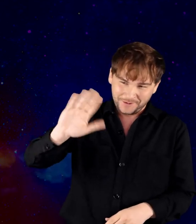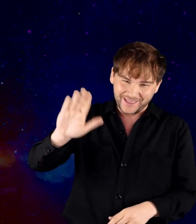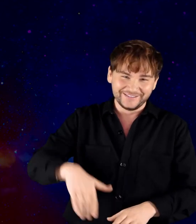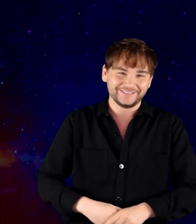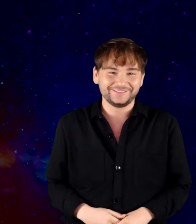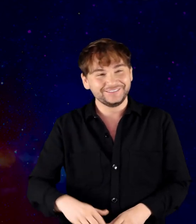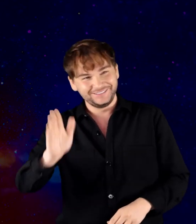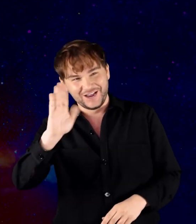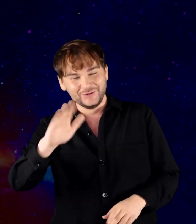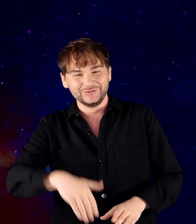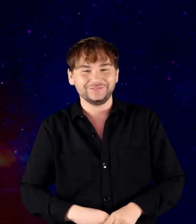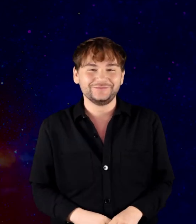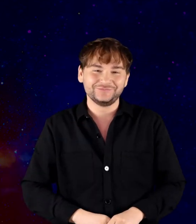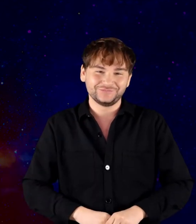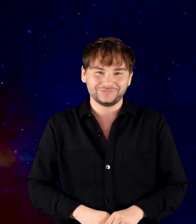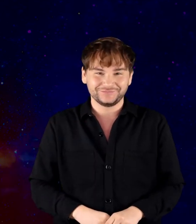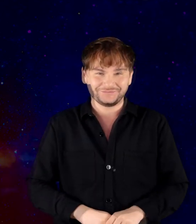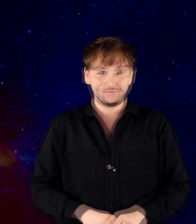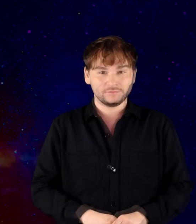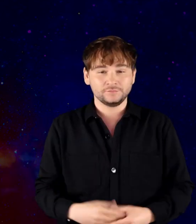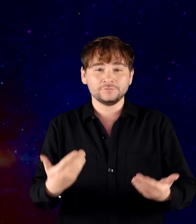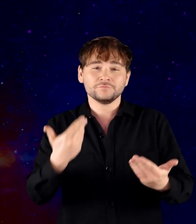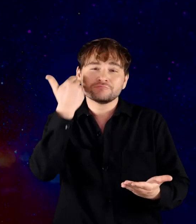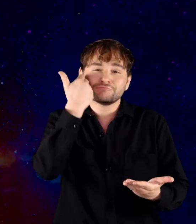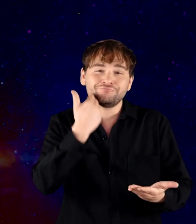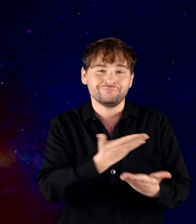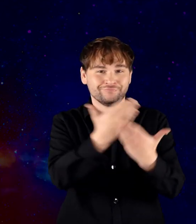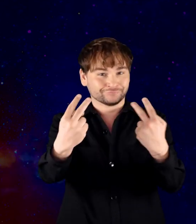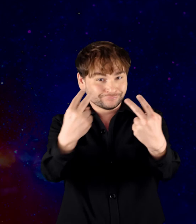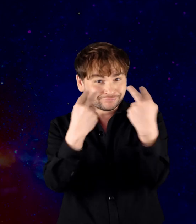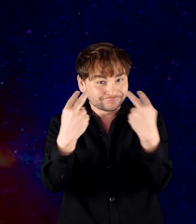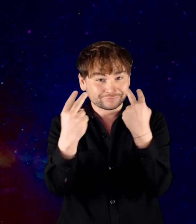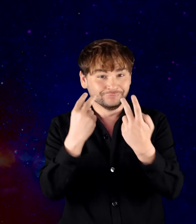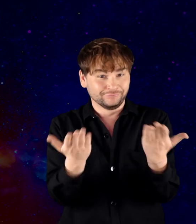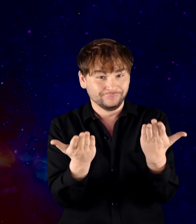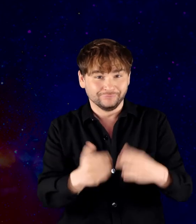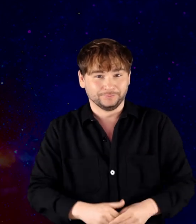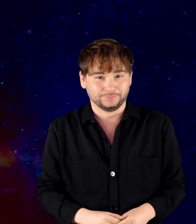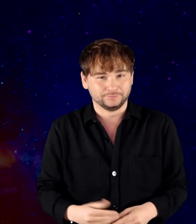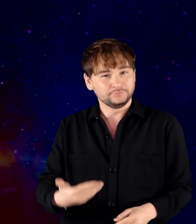Okay. Okay. Thank you so much, Professor. Okay. Bye-bye. Take care. Bye-bye.